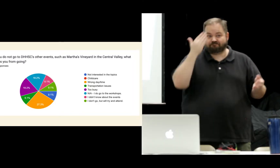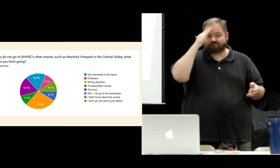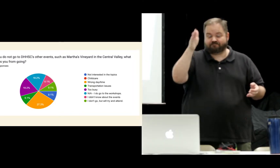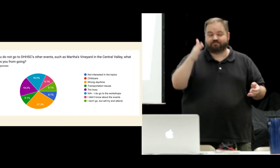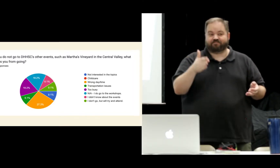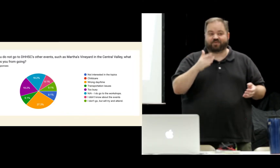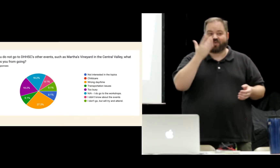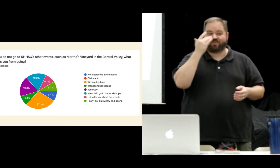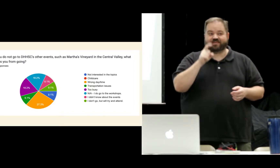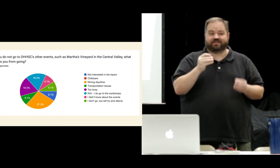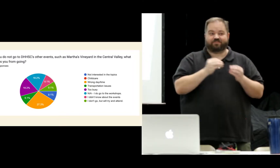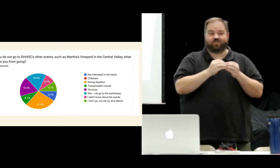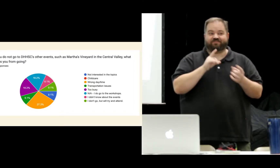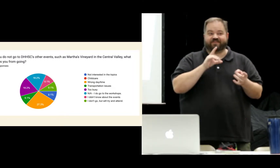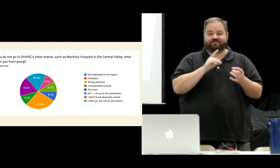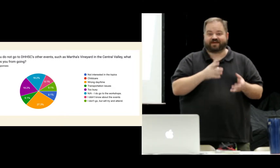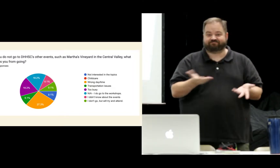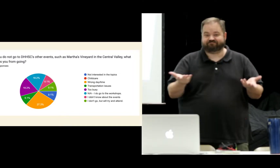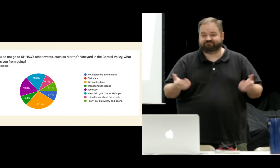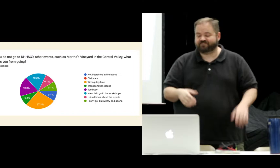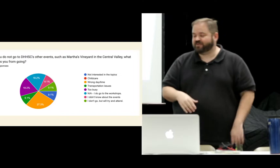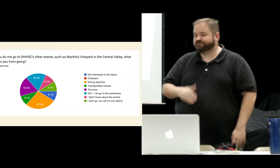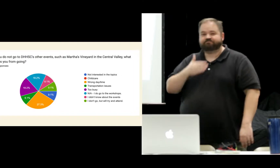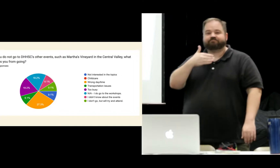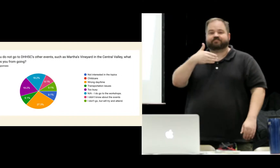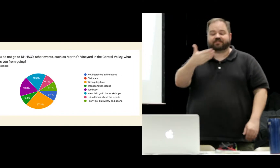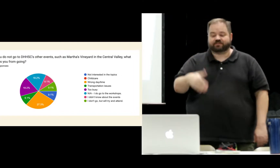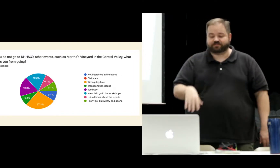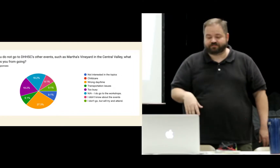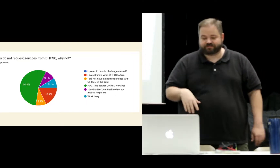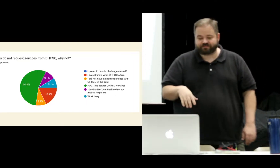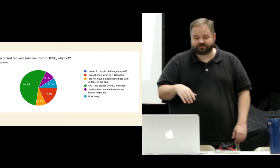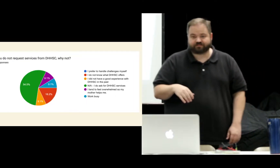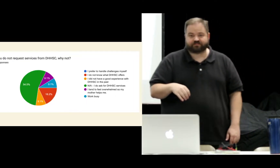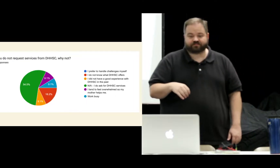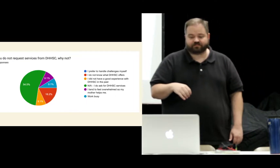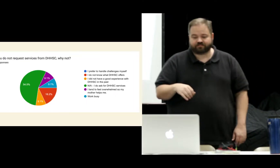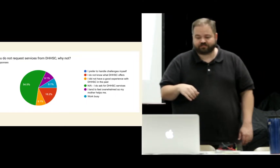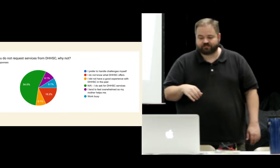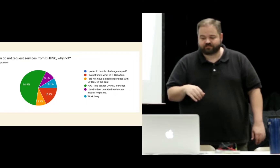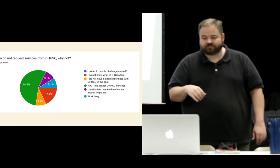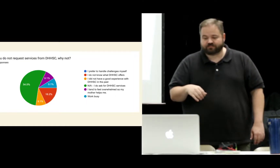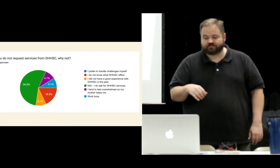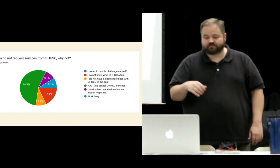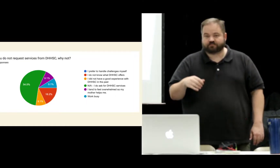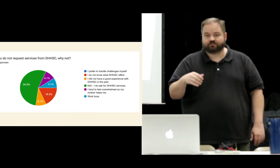And so because there's such a low response, we don't know if the sentiment of the community at large represents that.